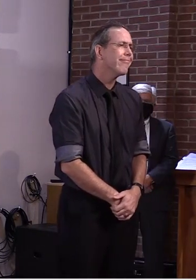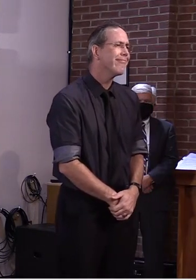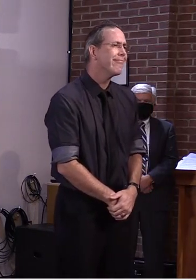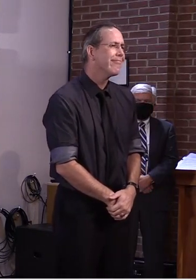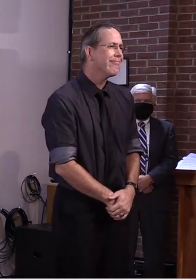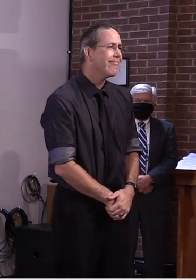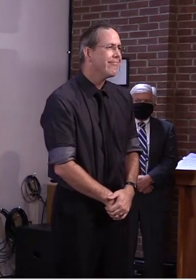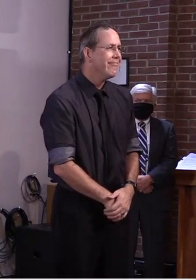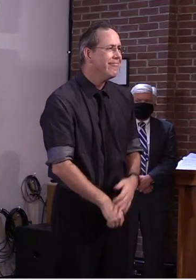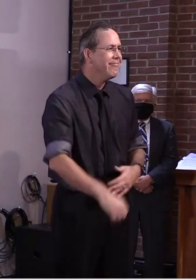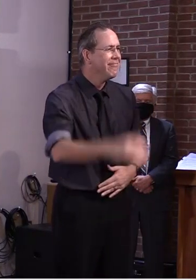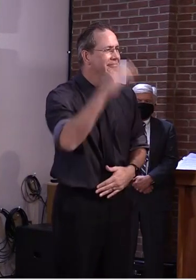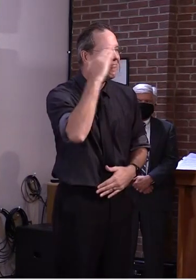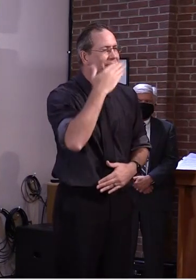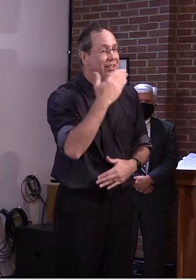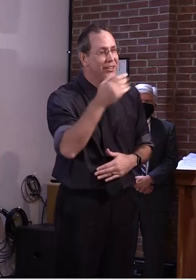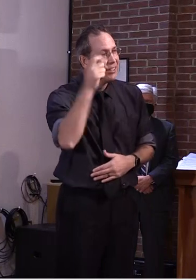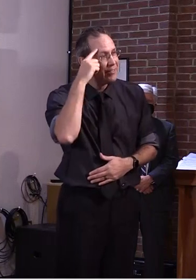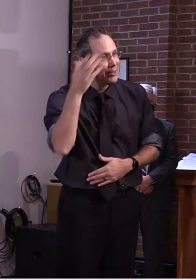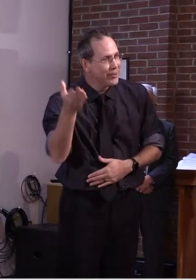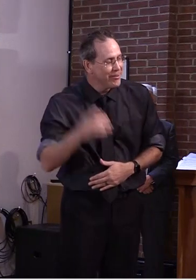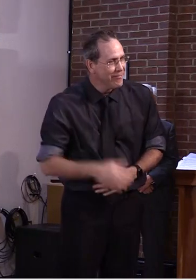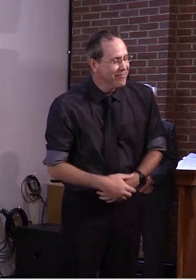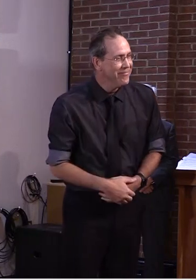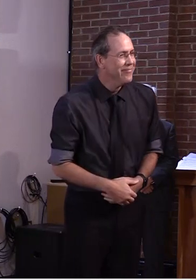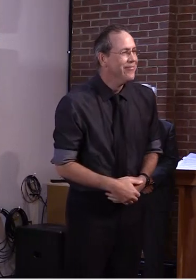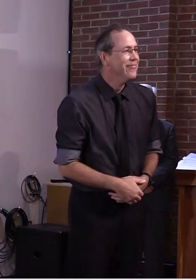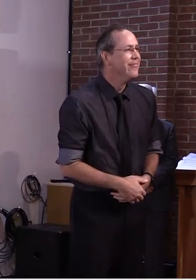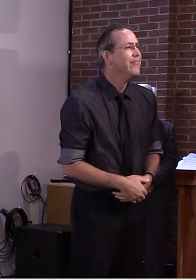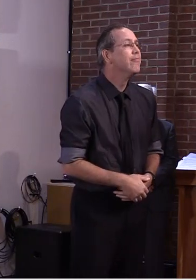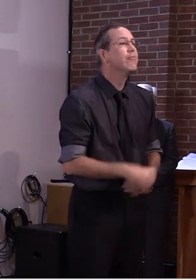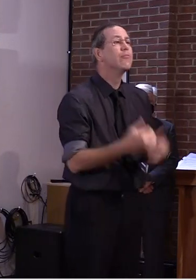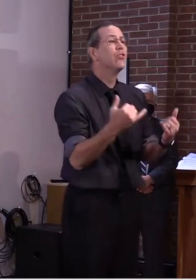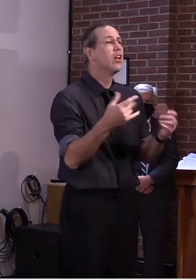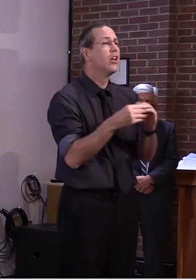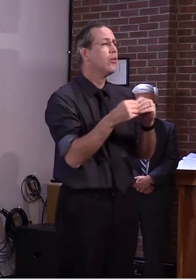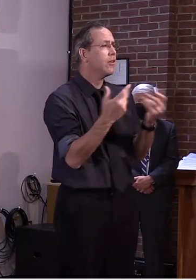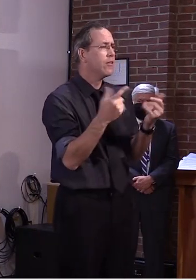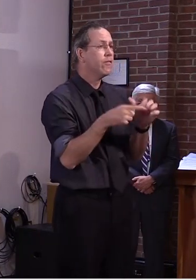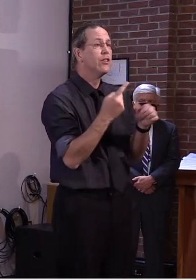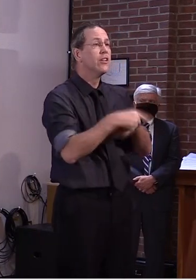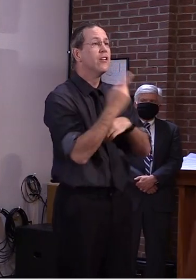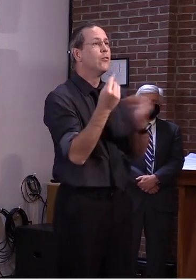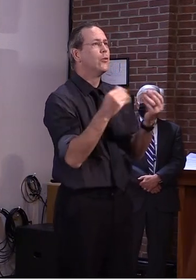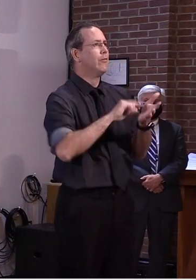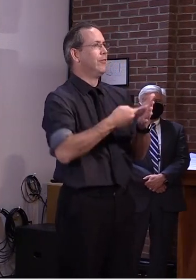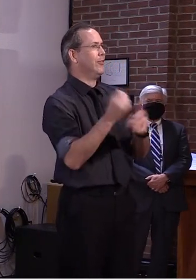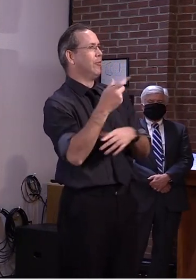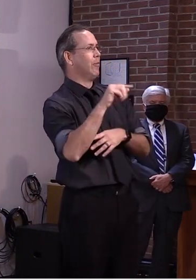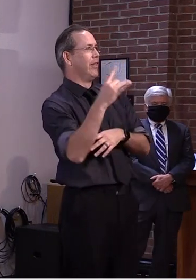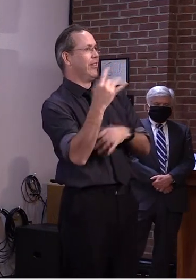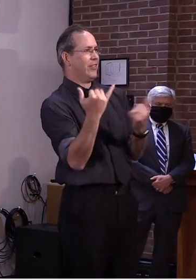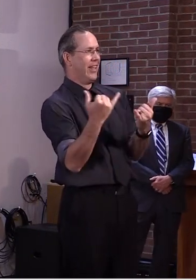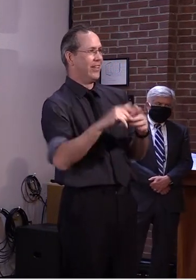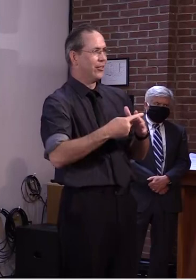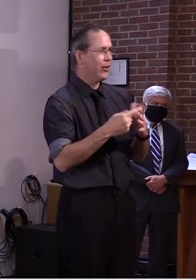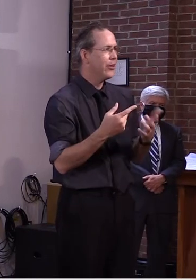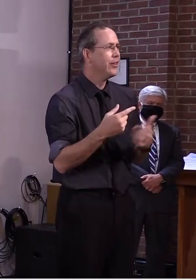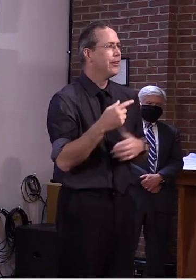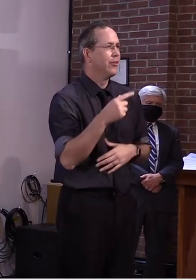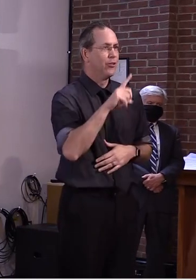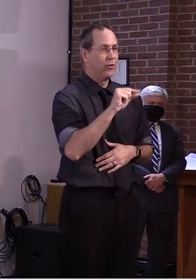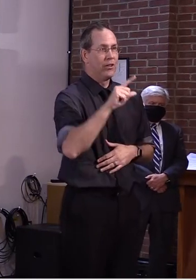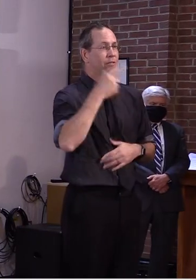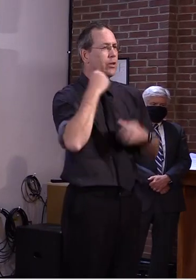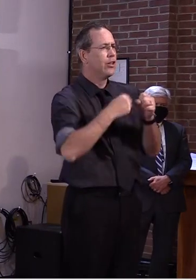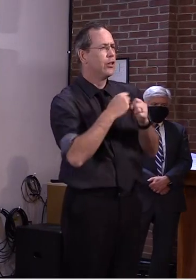Thank you, Governor. Good morning. Today is the first day of school for the 2020-21 school year. Like every start to a new school year, this